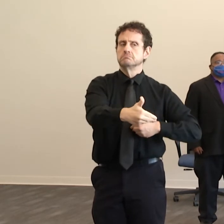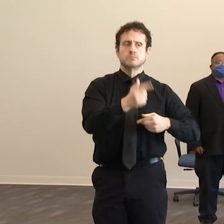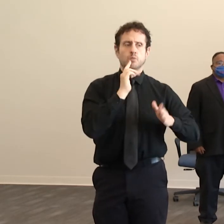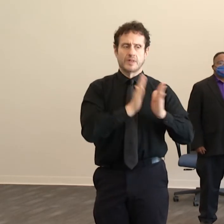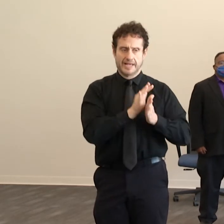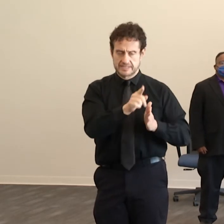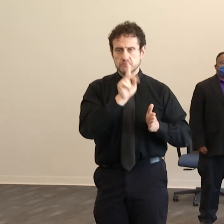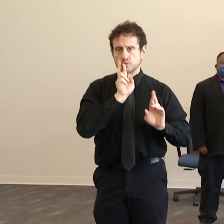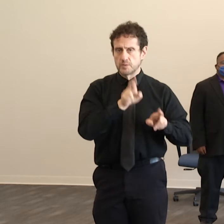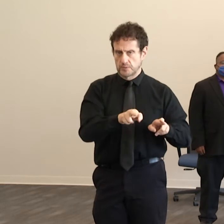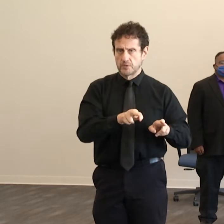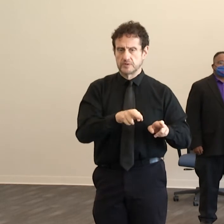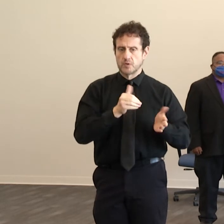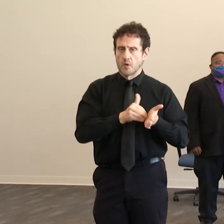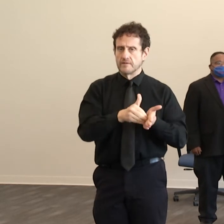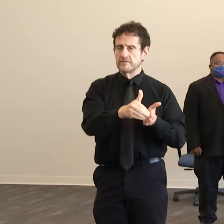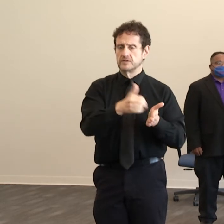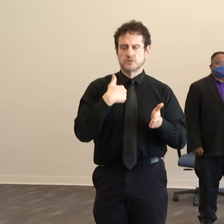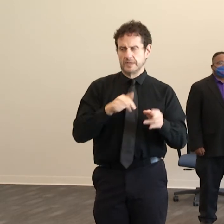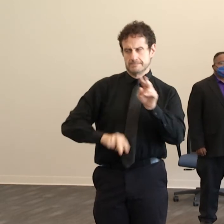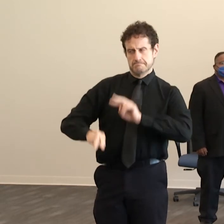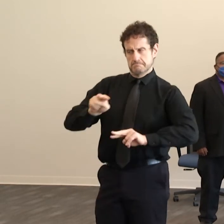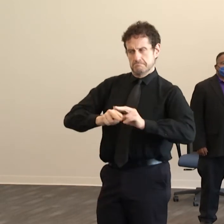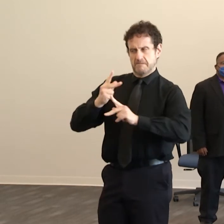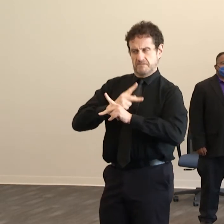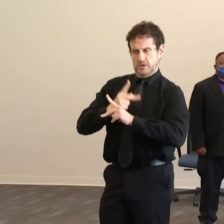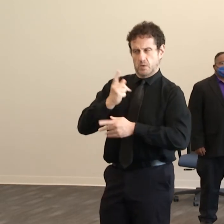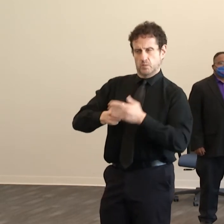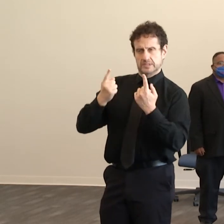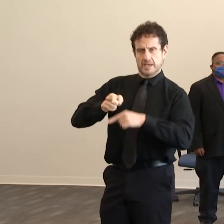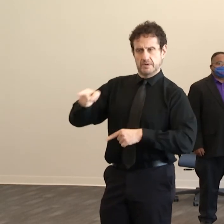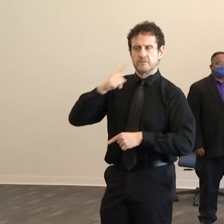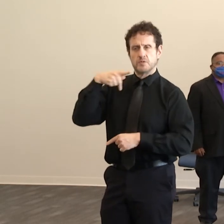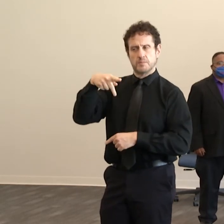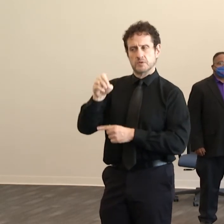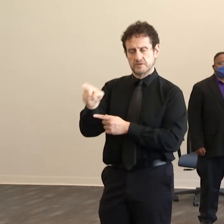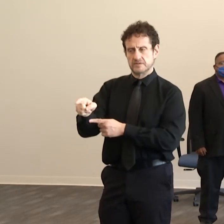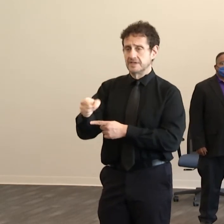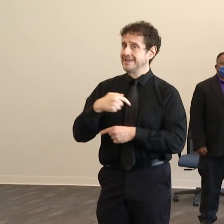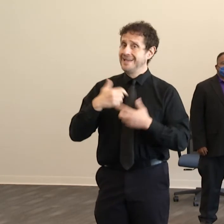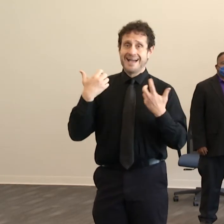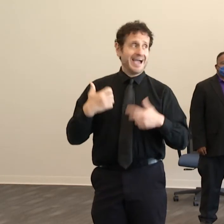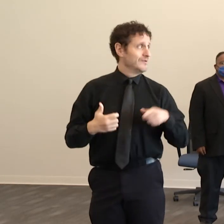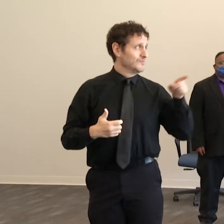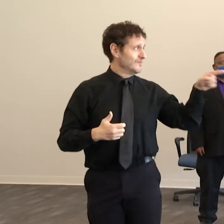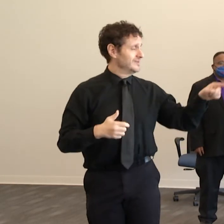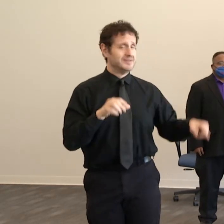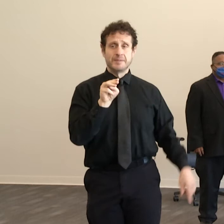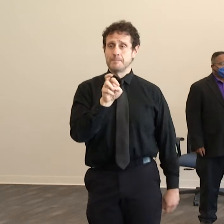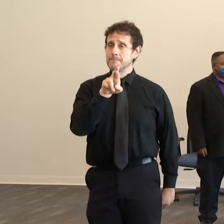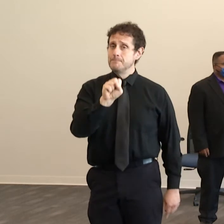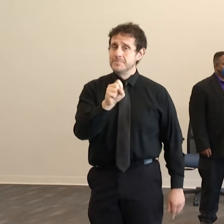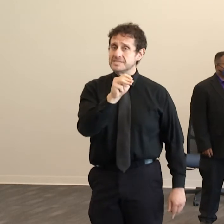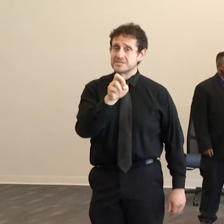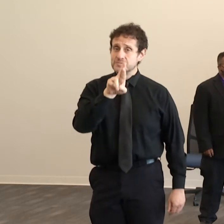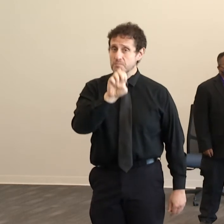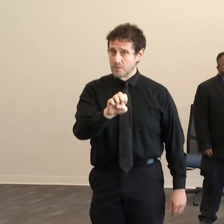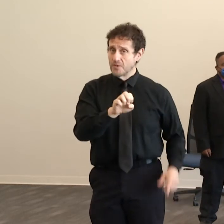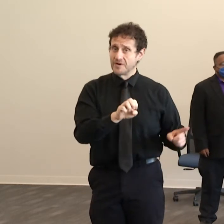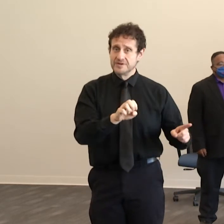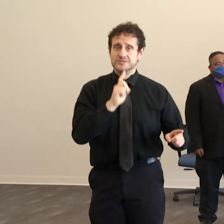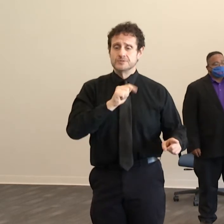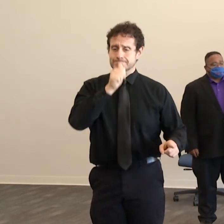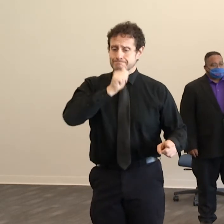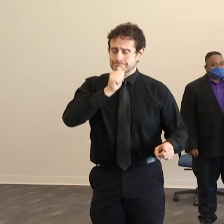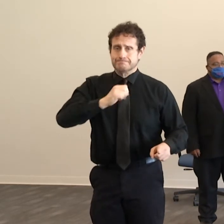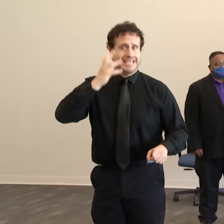do so that we can monitor what is exactly happening. I don't want Mrs. Moore to go through this again. Thank goodness you survived it this time, but